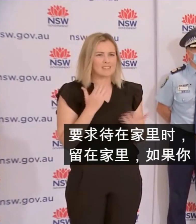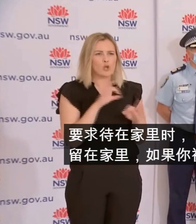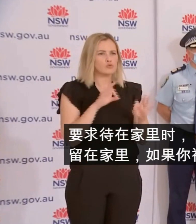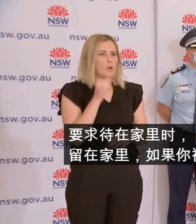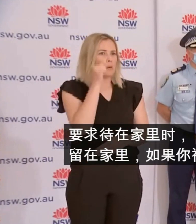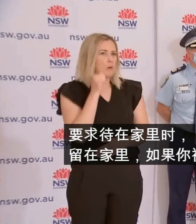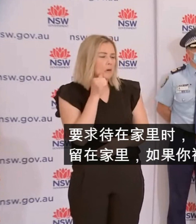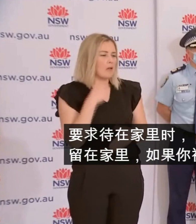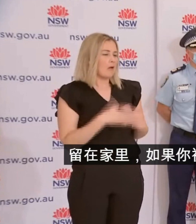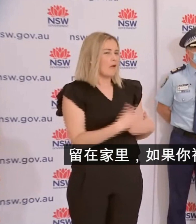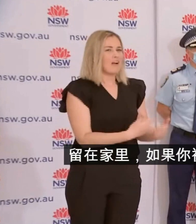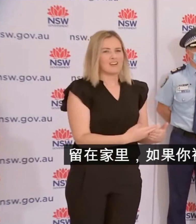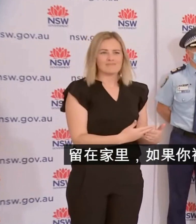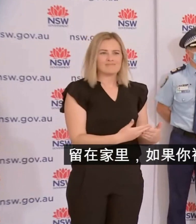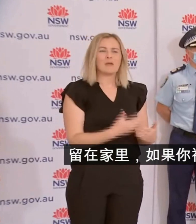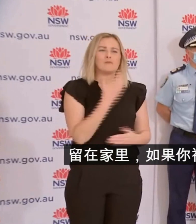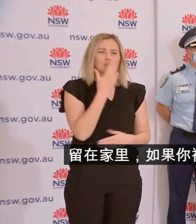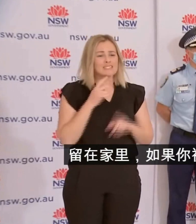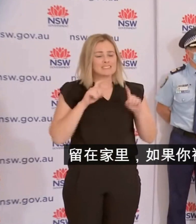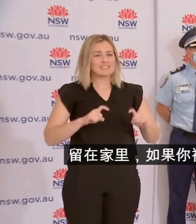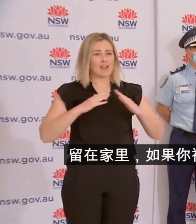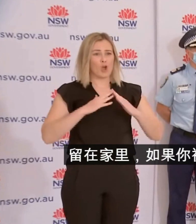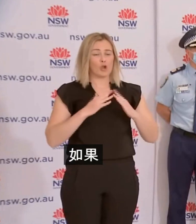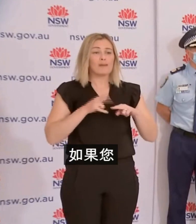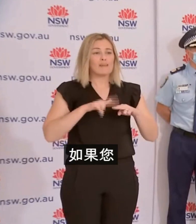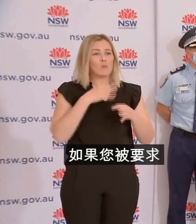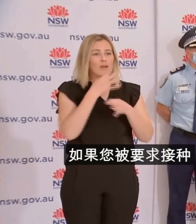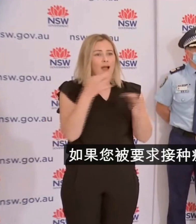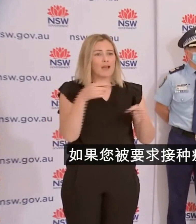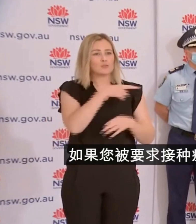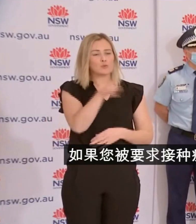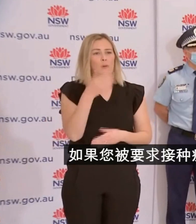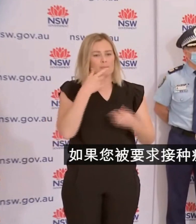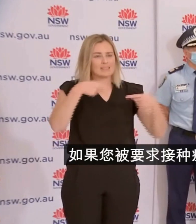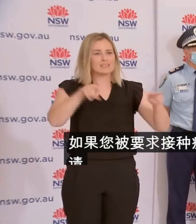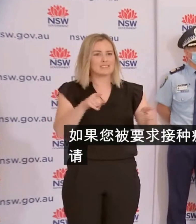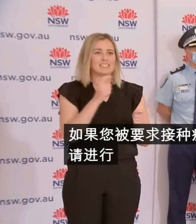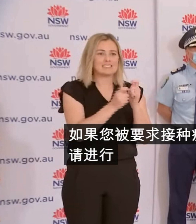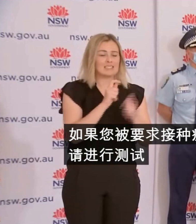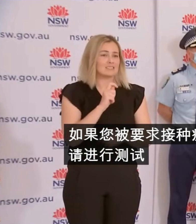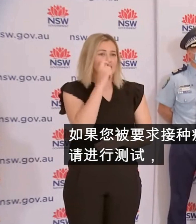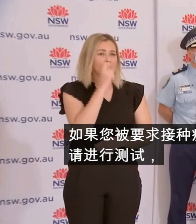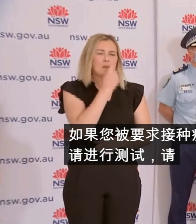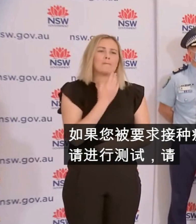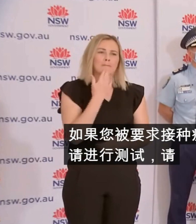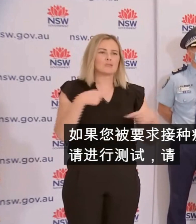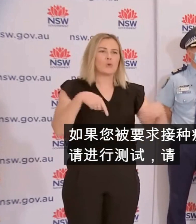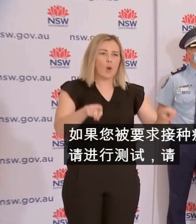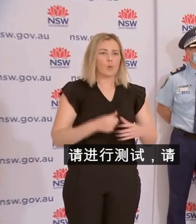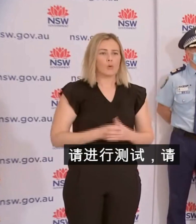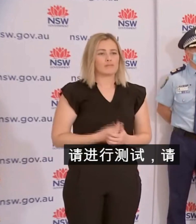household, stay at home. If you're asked to go and get tested, go and get tested. If you're asked to have the vaccine, please get the vaccine. And I